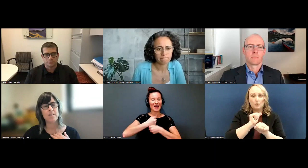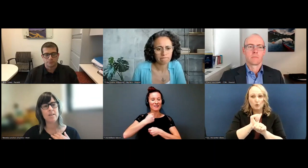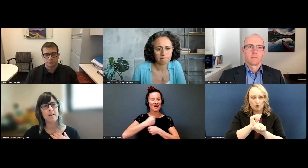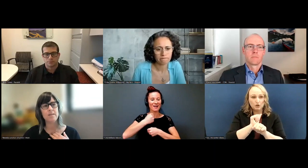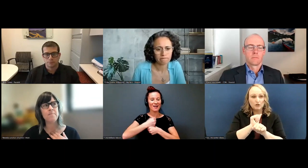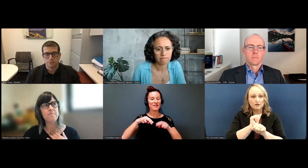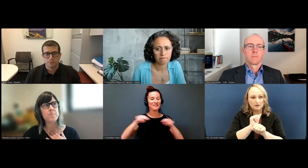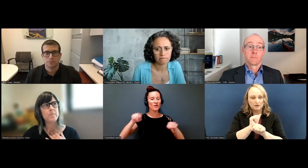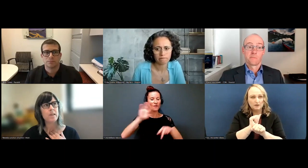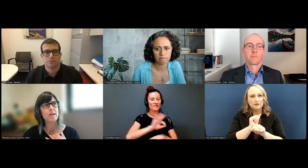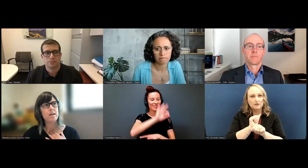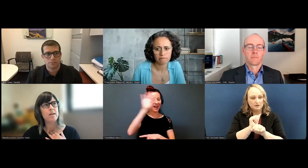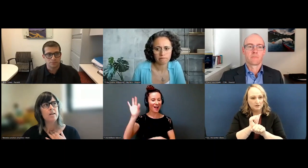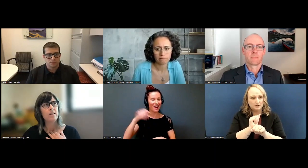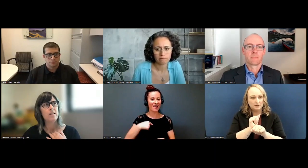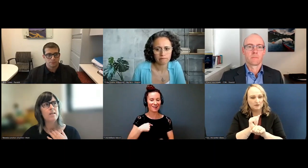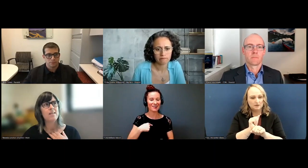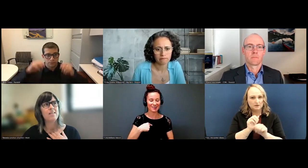so the